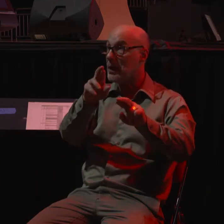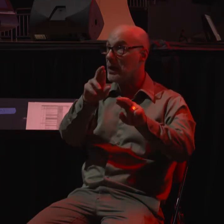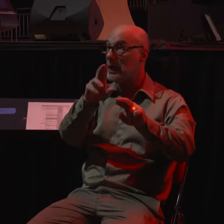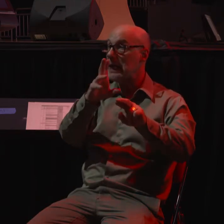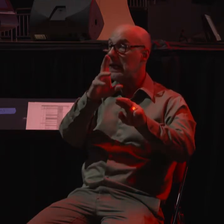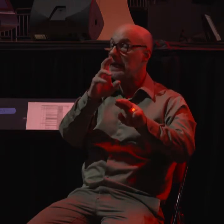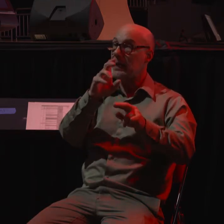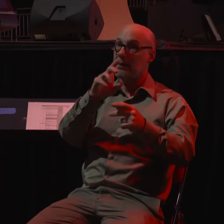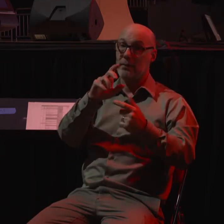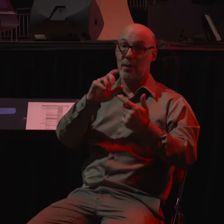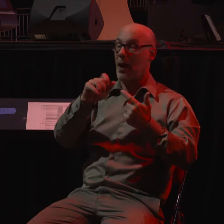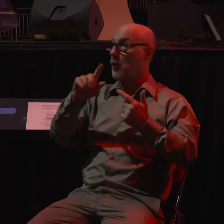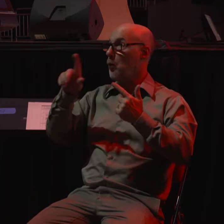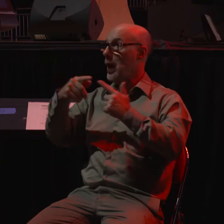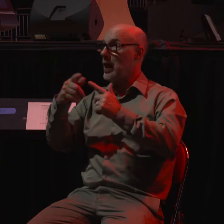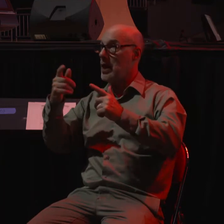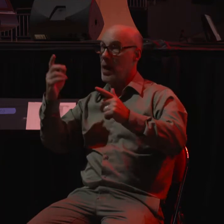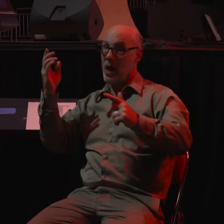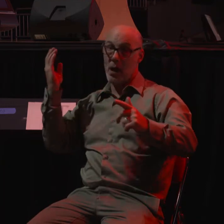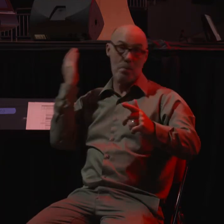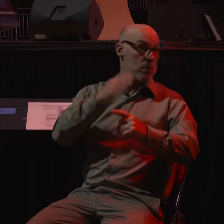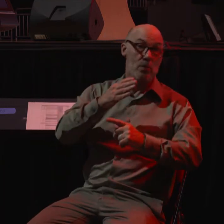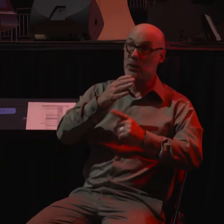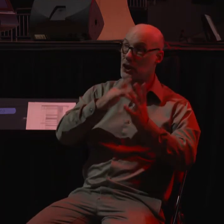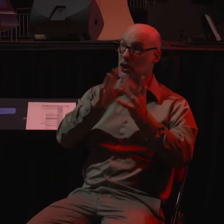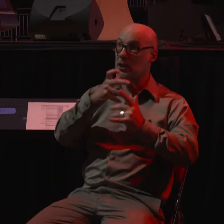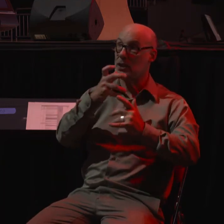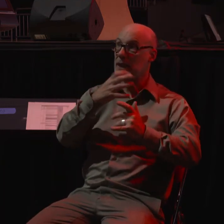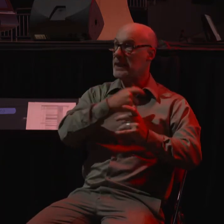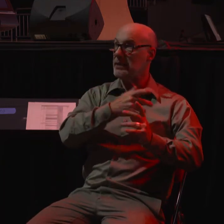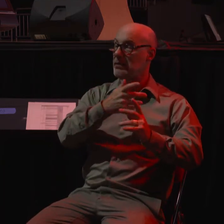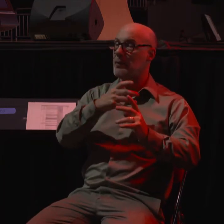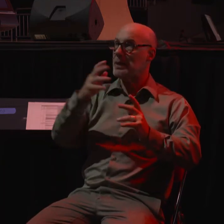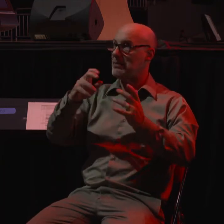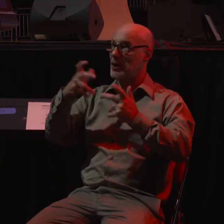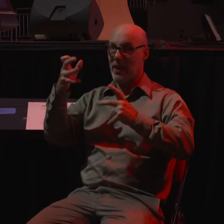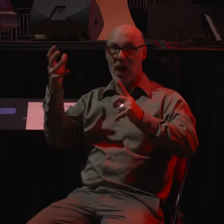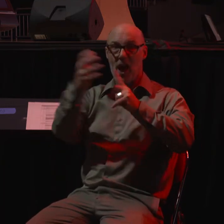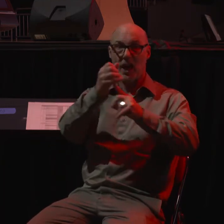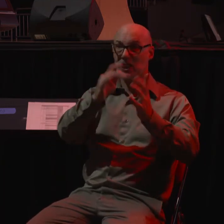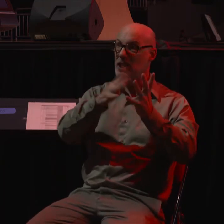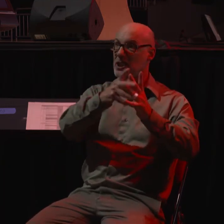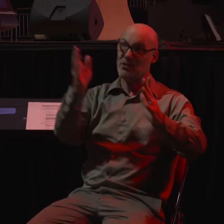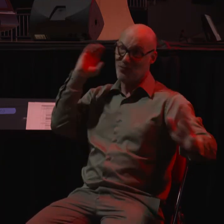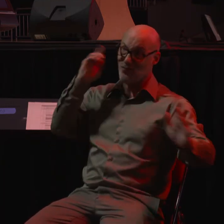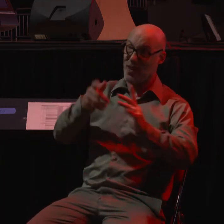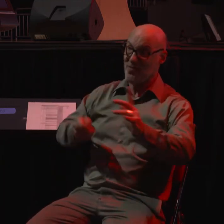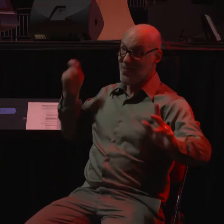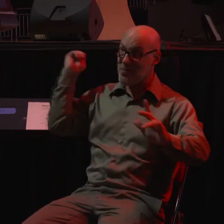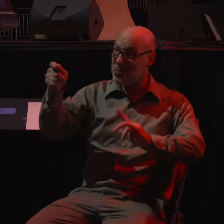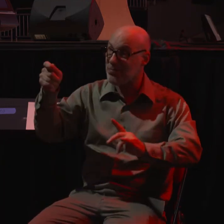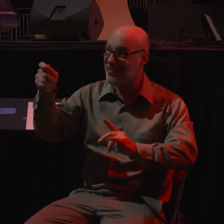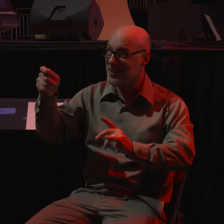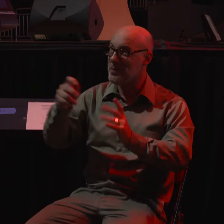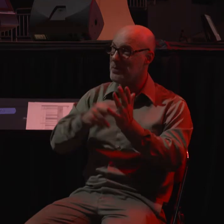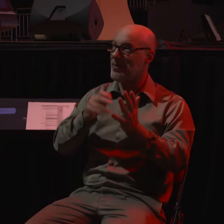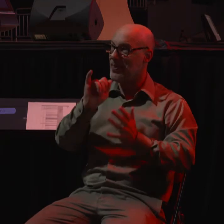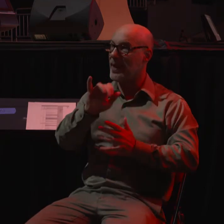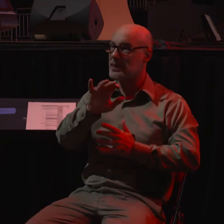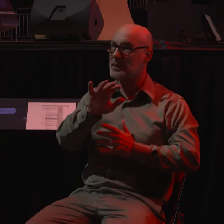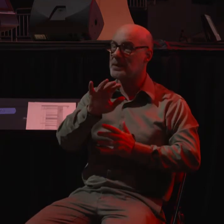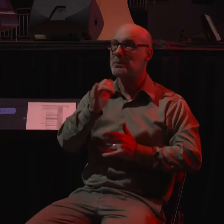retaliated. When violence came to him, he retaliated in kind, okay? But he noticed and thought